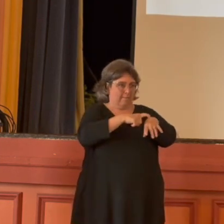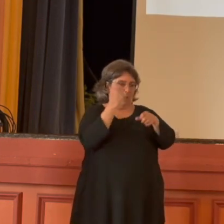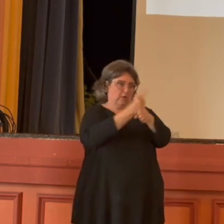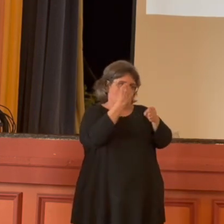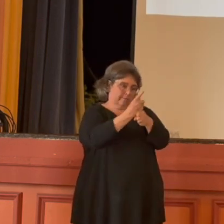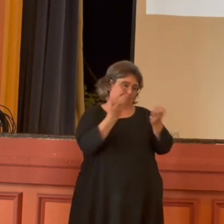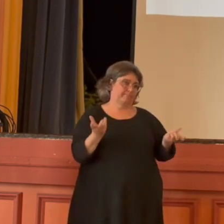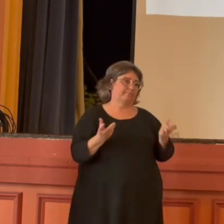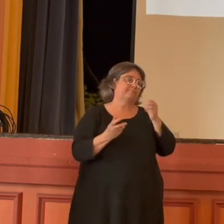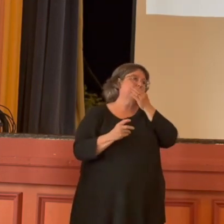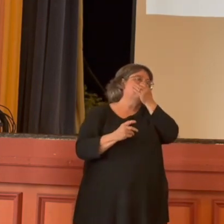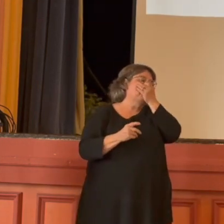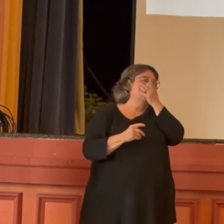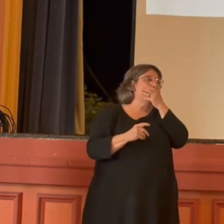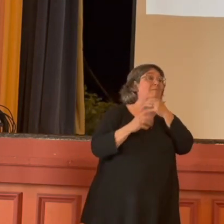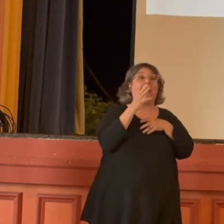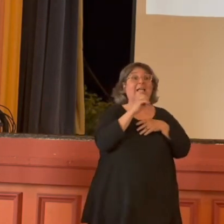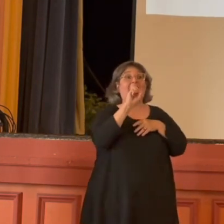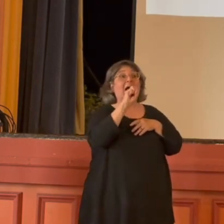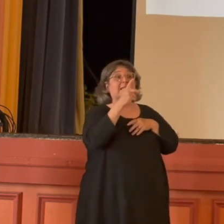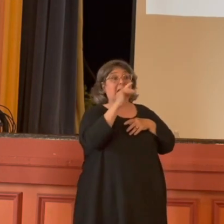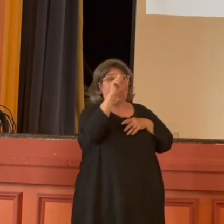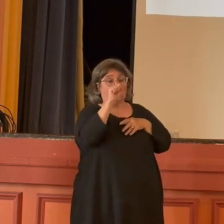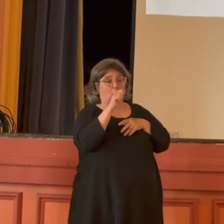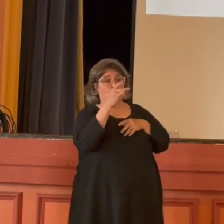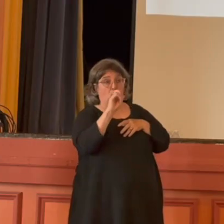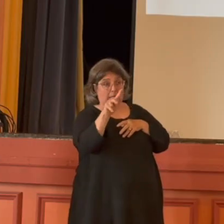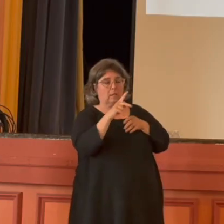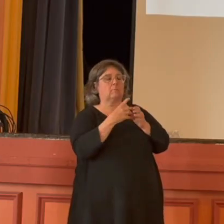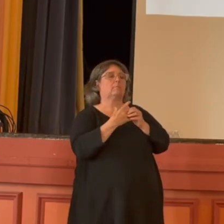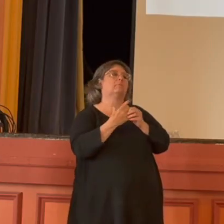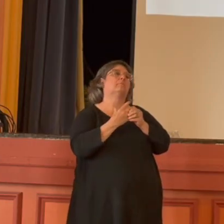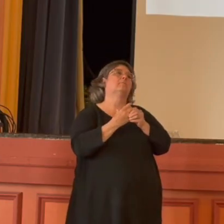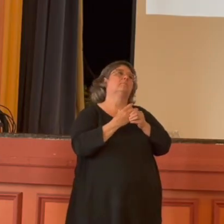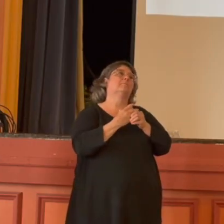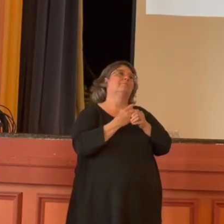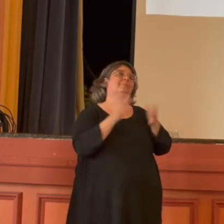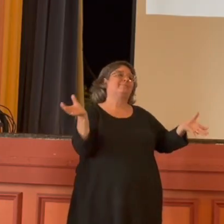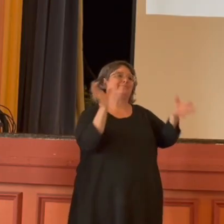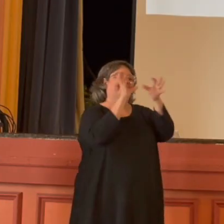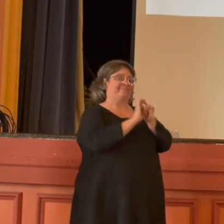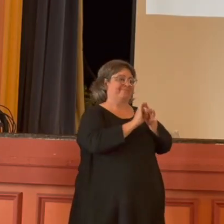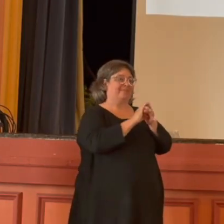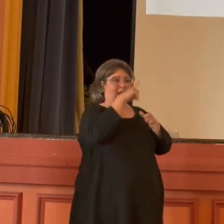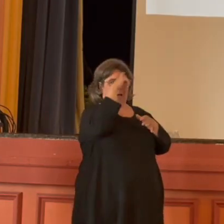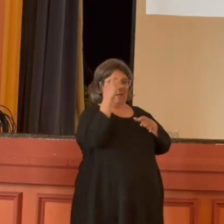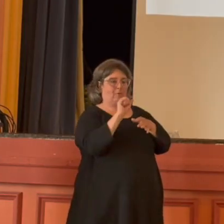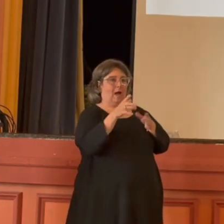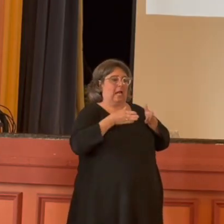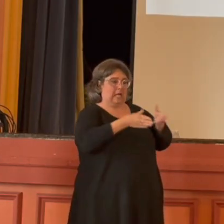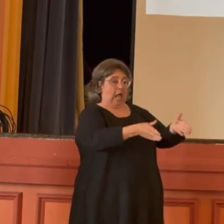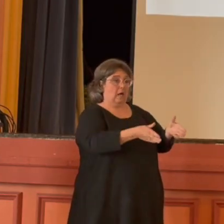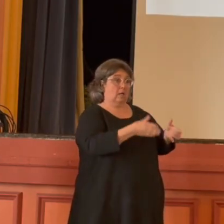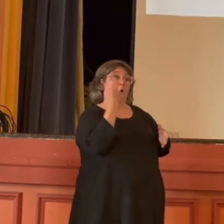year. And with Scajacquada Creek, it is tied right into the Black Rock Canal. So